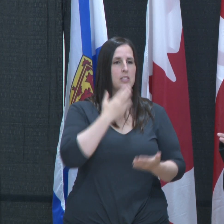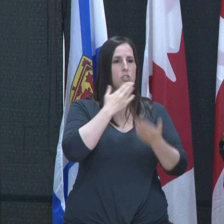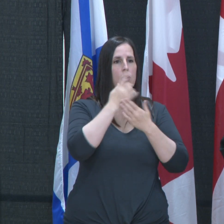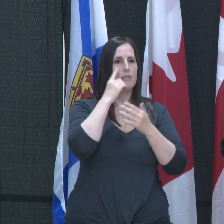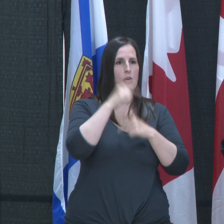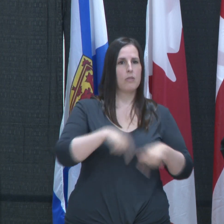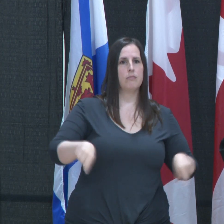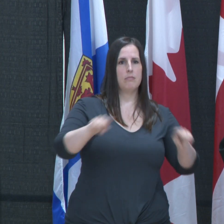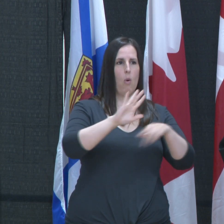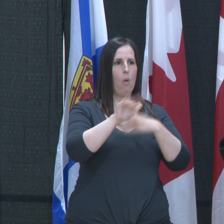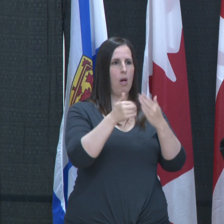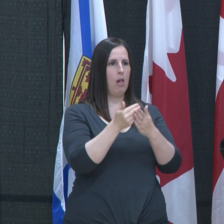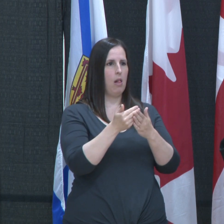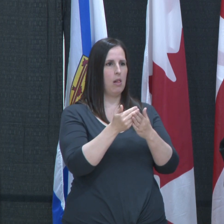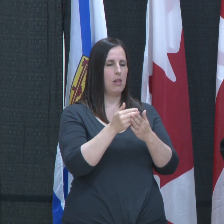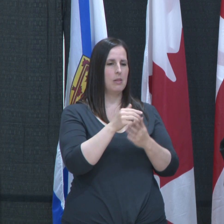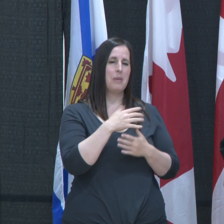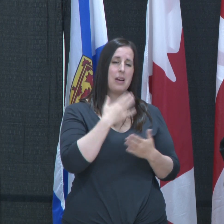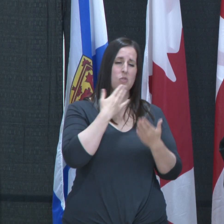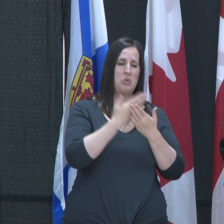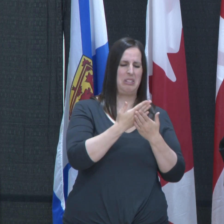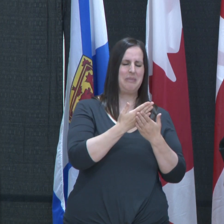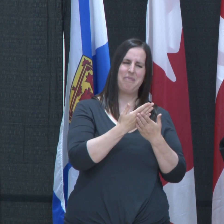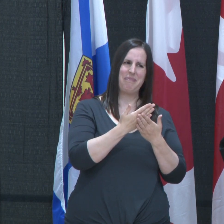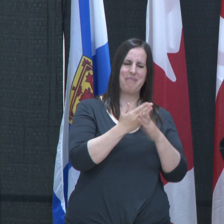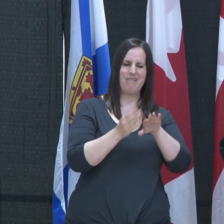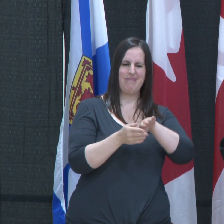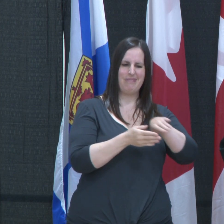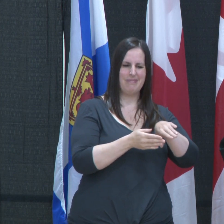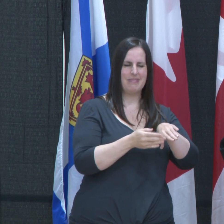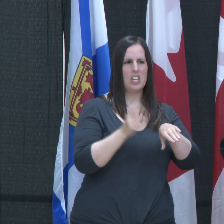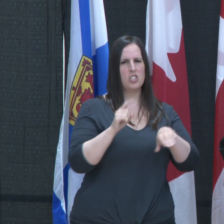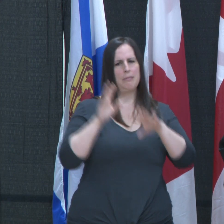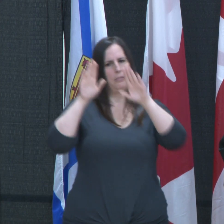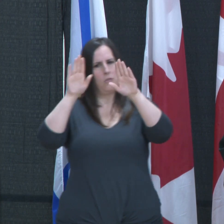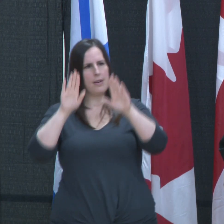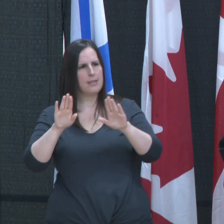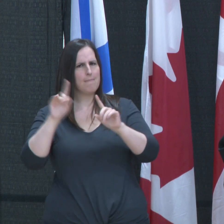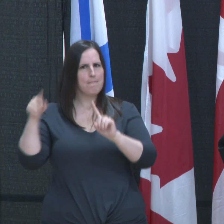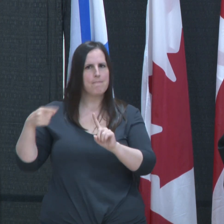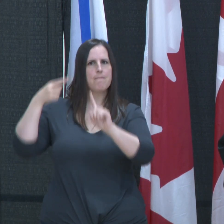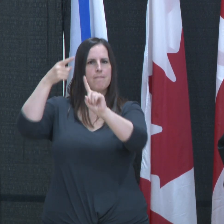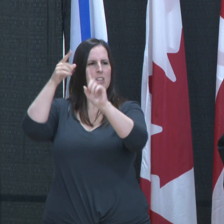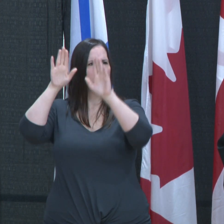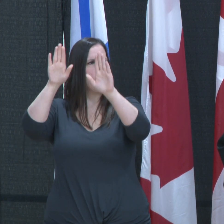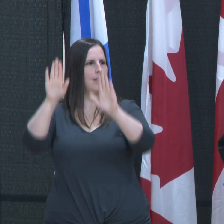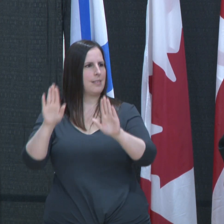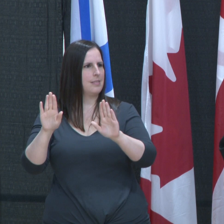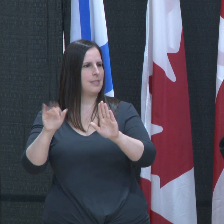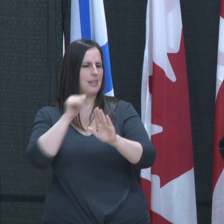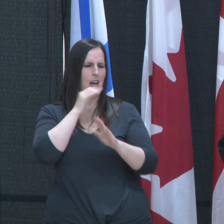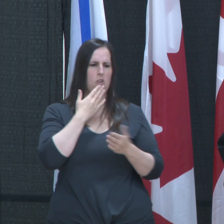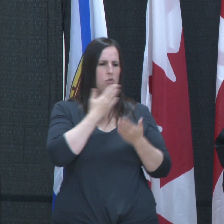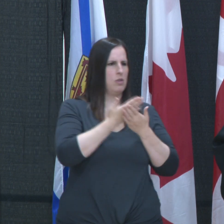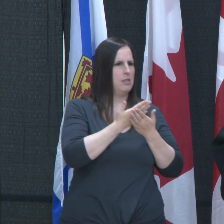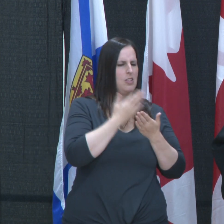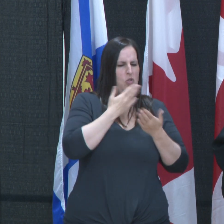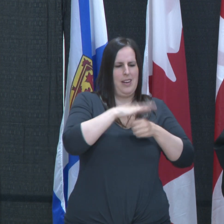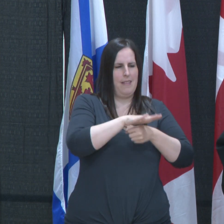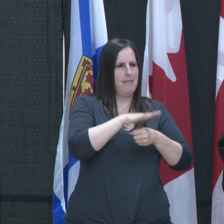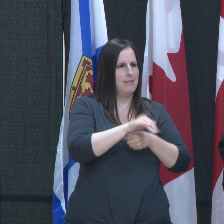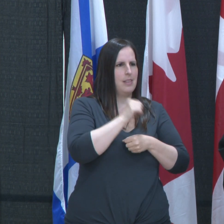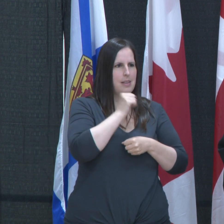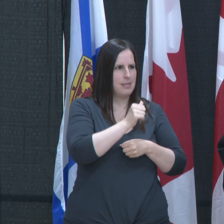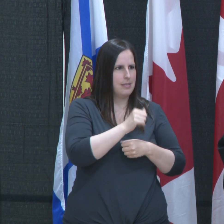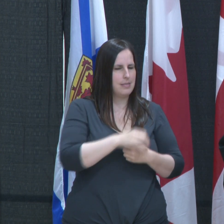should I say great? And the reason I say that is because that's what we should strive to be, great at what we do, not just